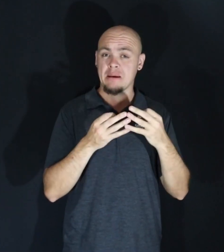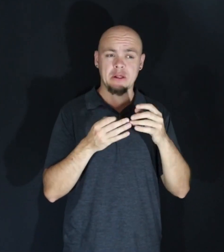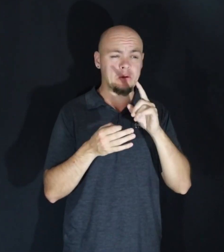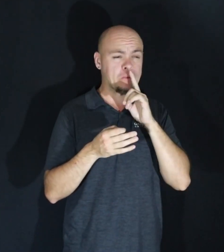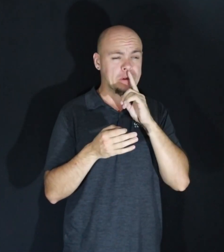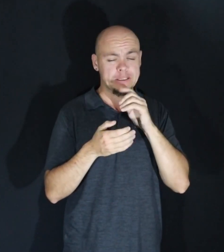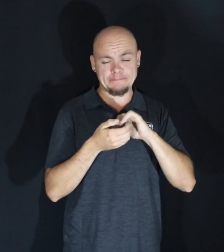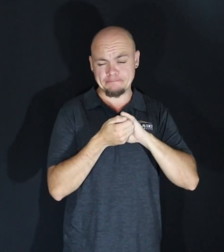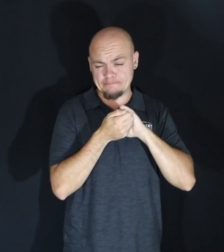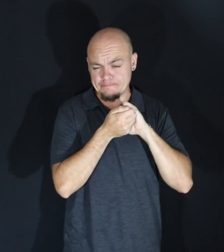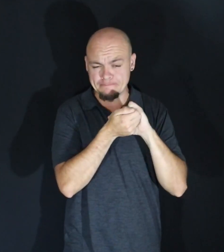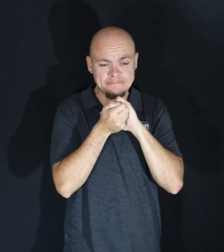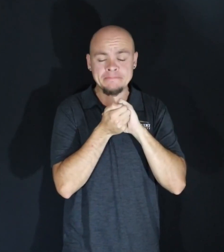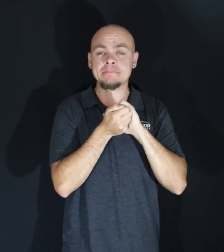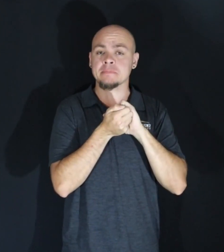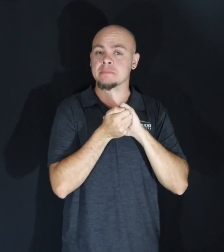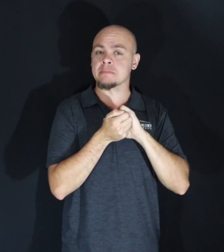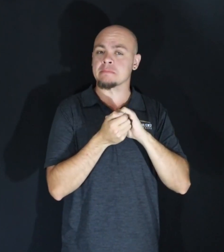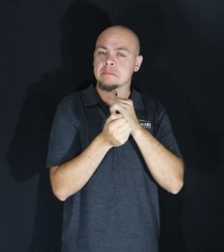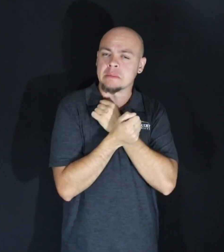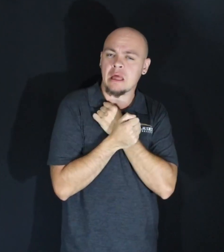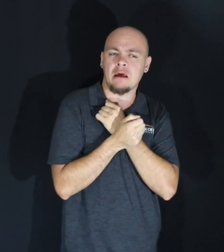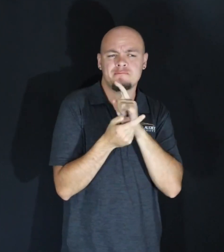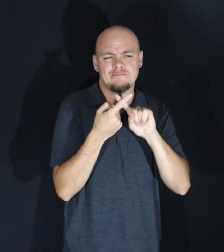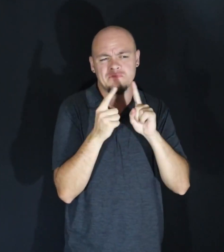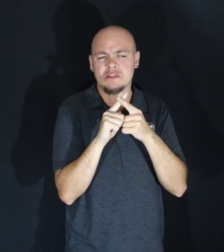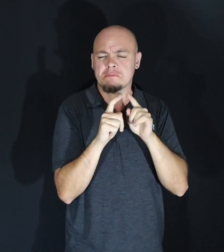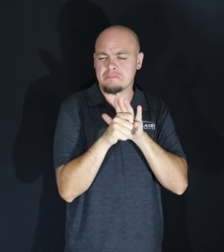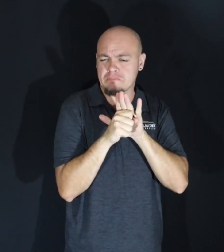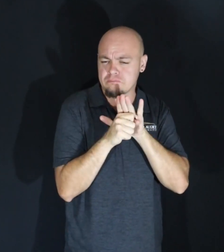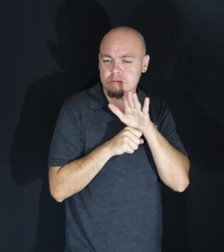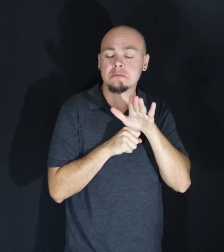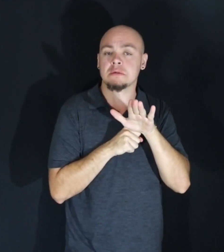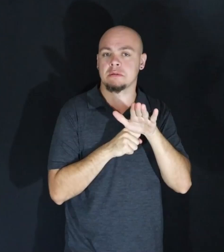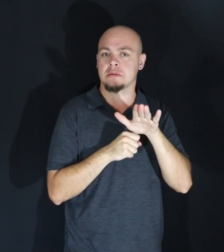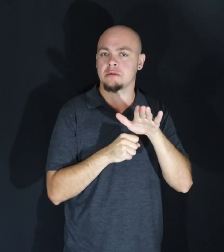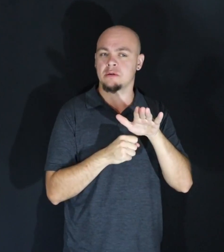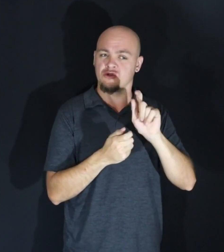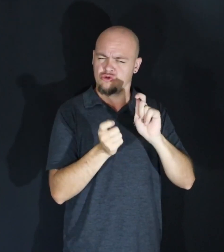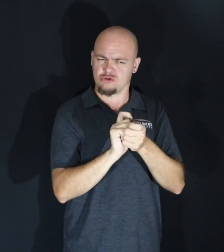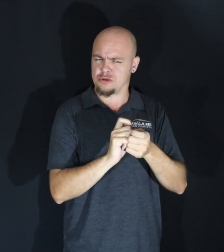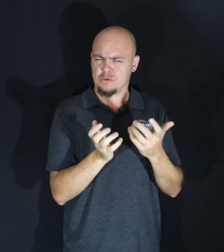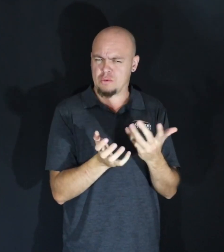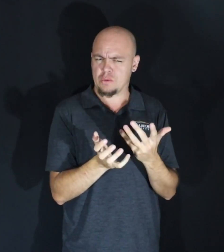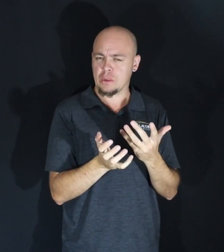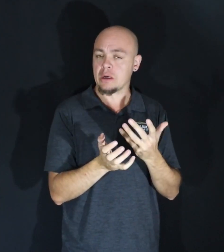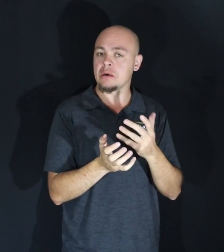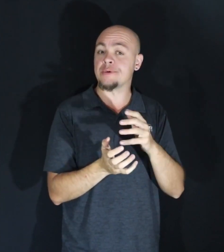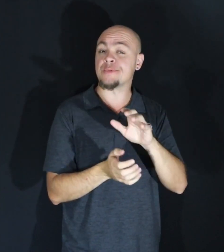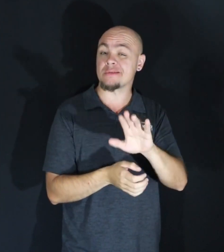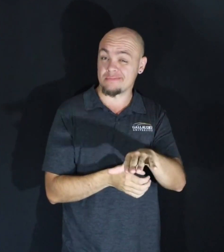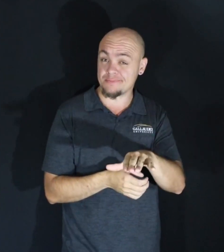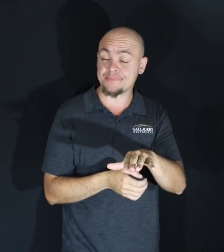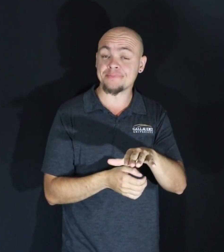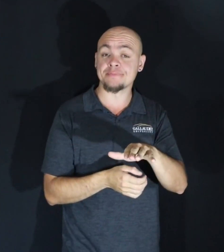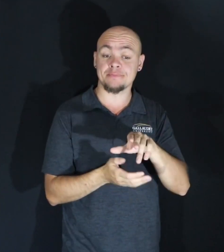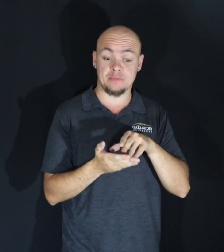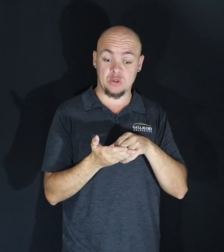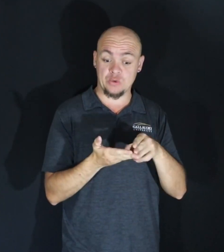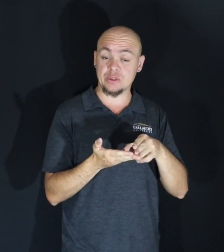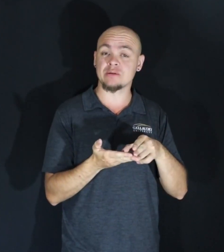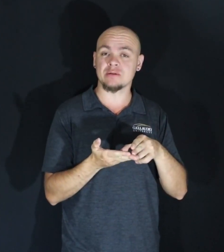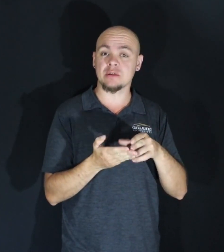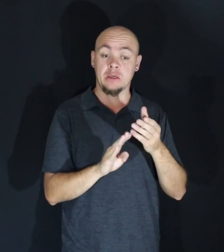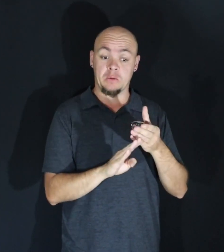close-knit, full of love and friendship. What changed? Well, here's my truth. In